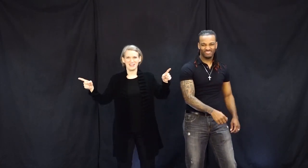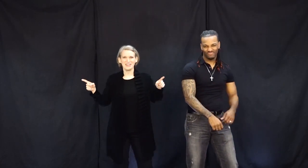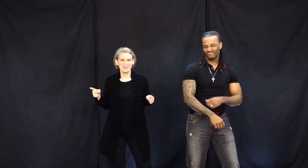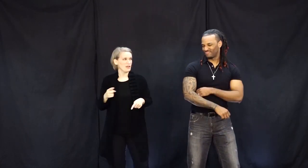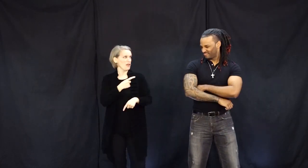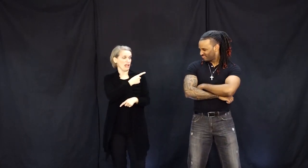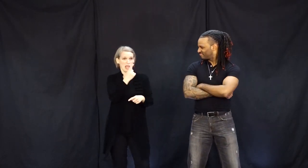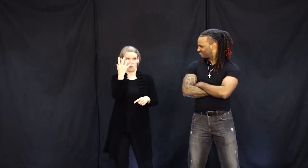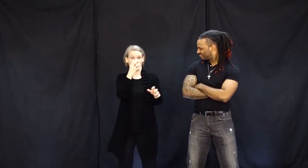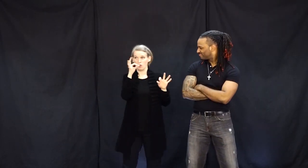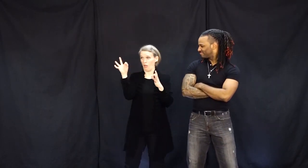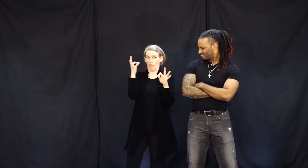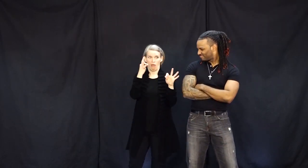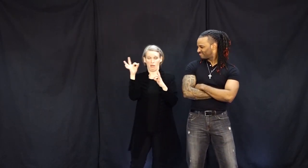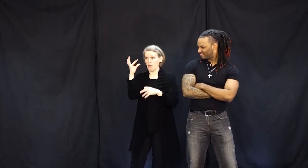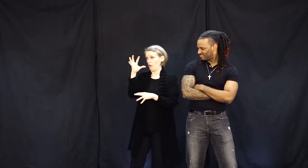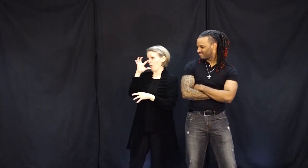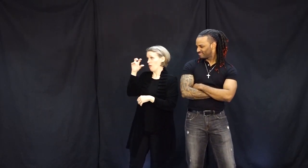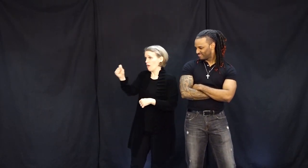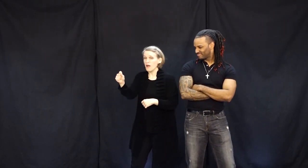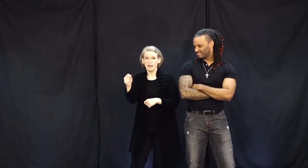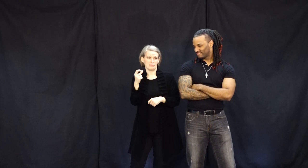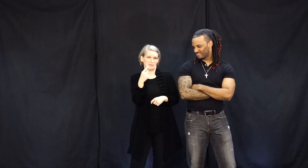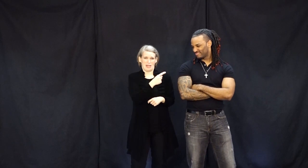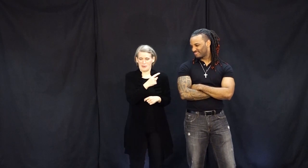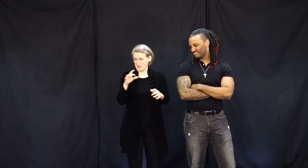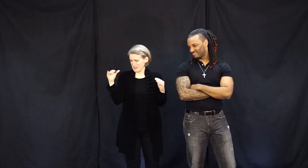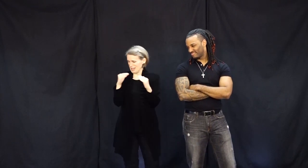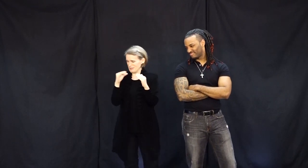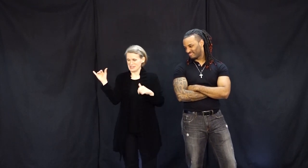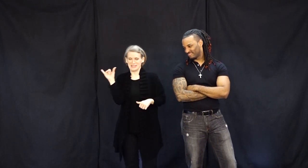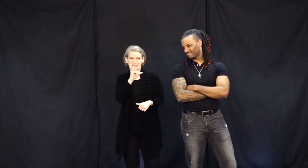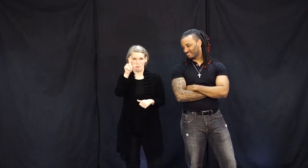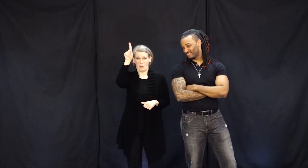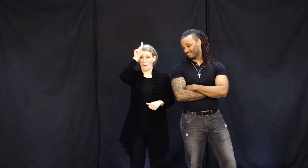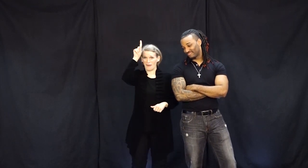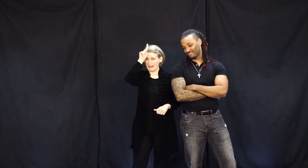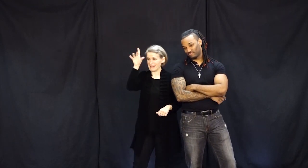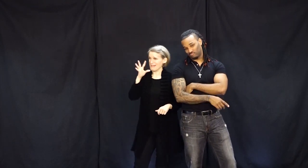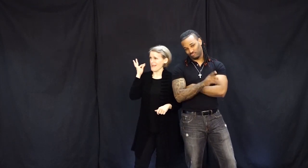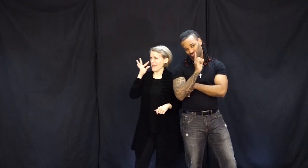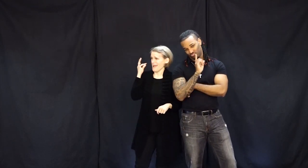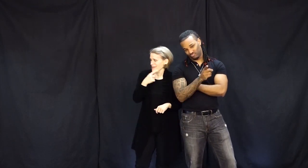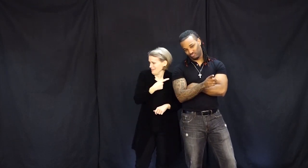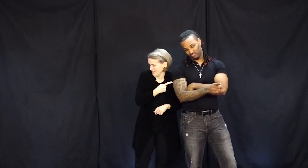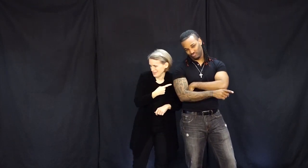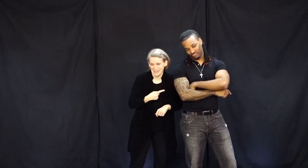and distracted him. Martha Washington named her feral tomcat after him. That's true.